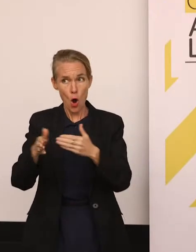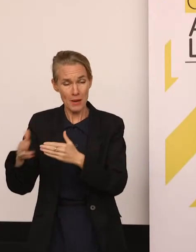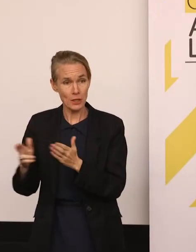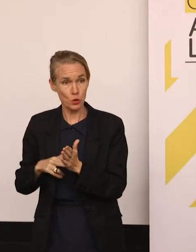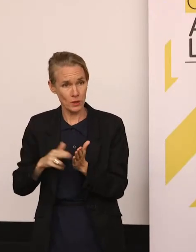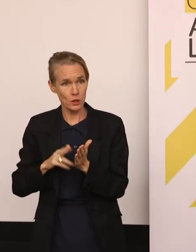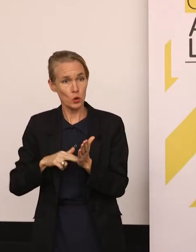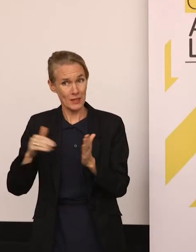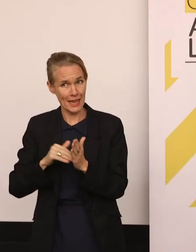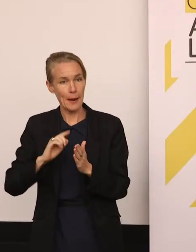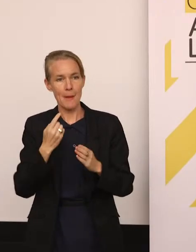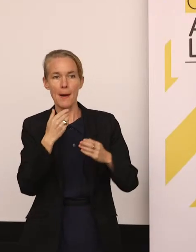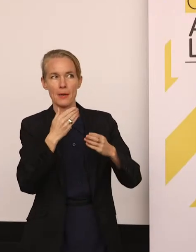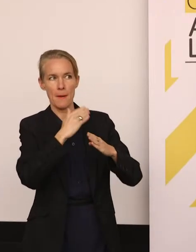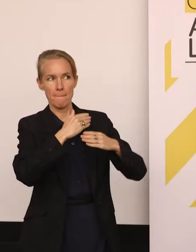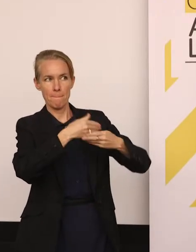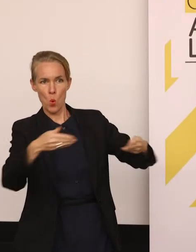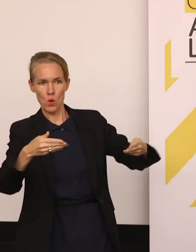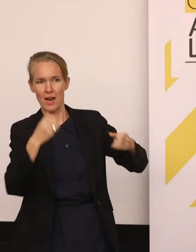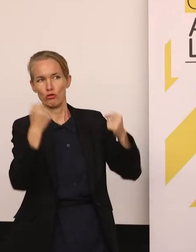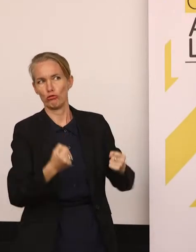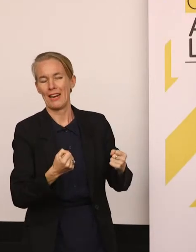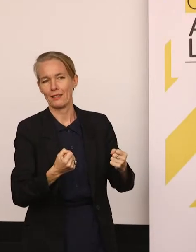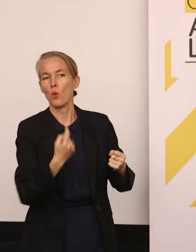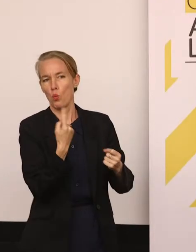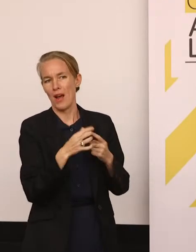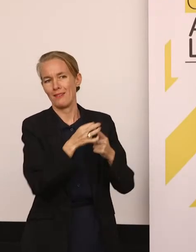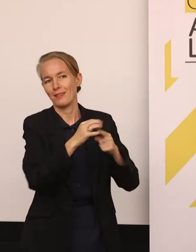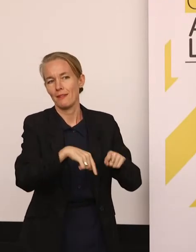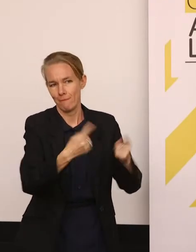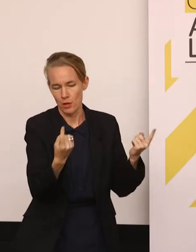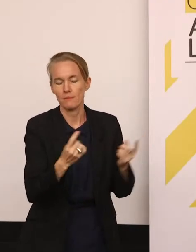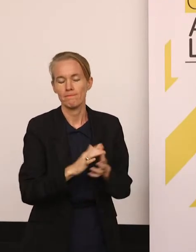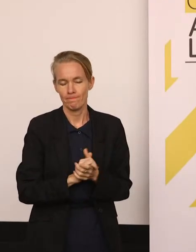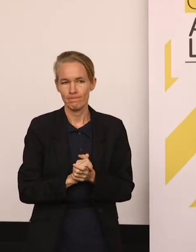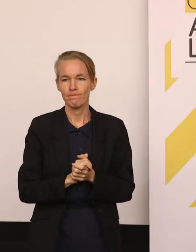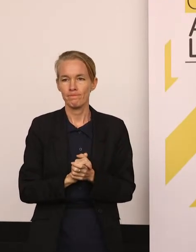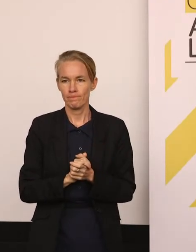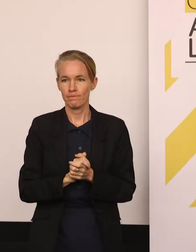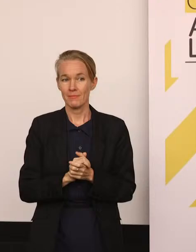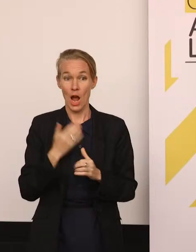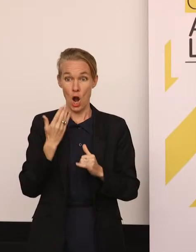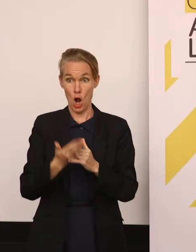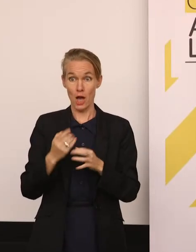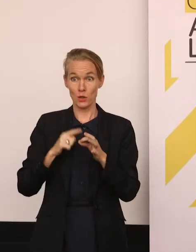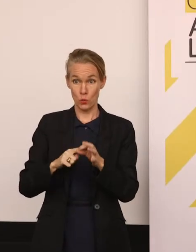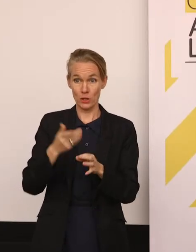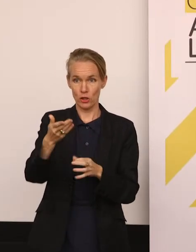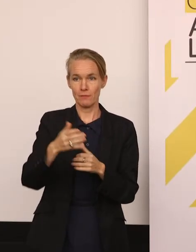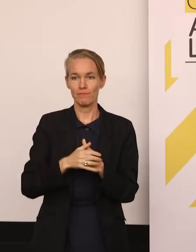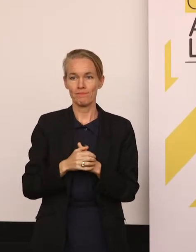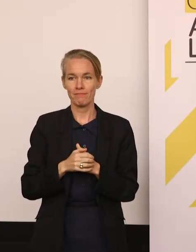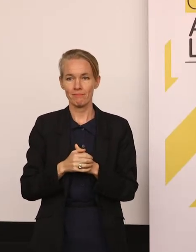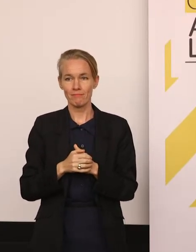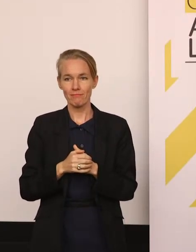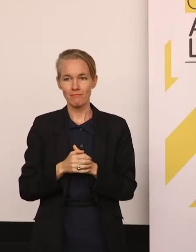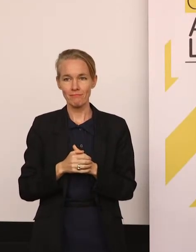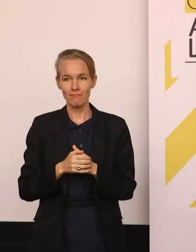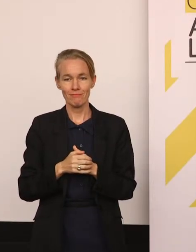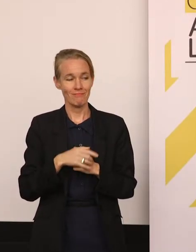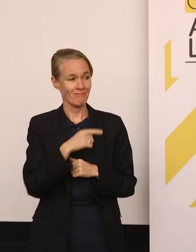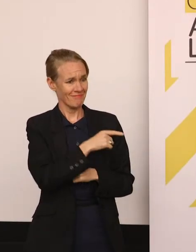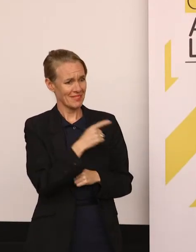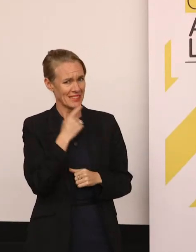those very tight controls over the border, and that is where our efforts and our focus. Perhaps a final question? Yeah, this is the road for the 1